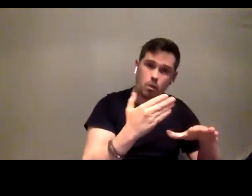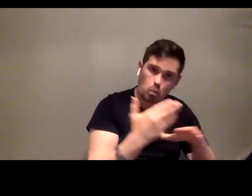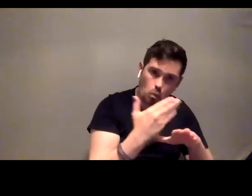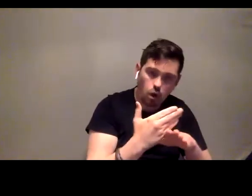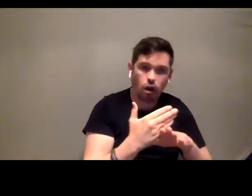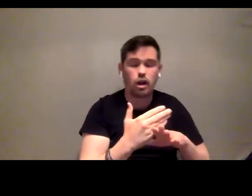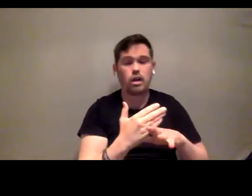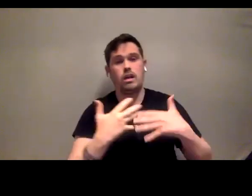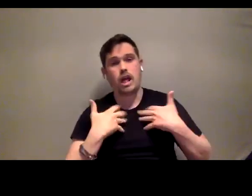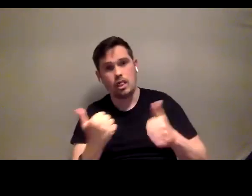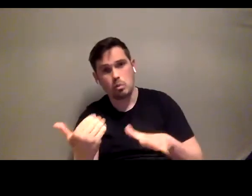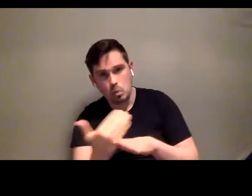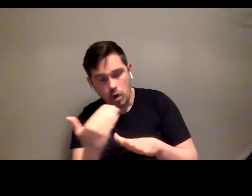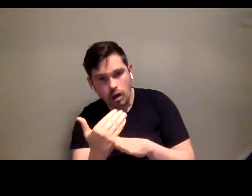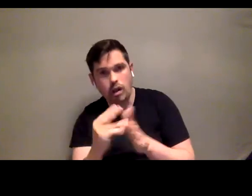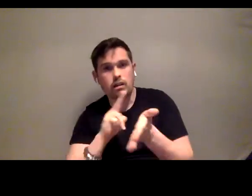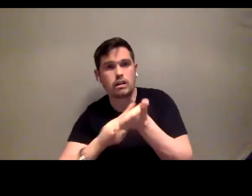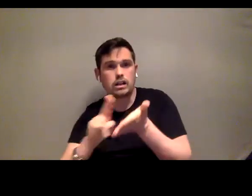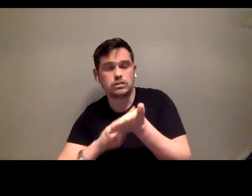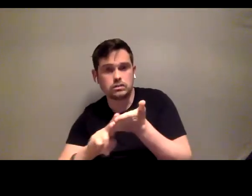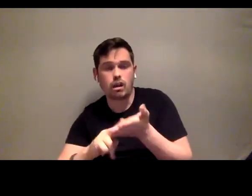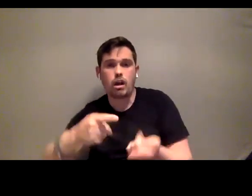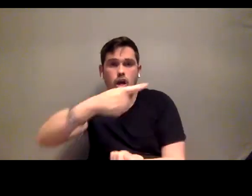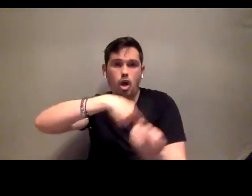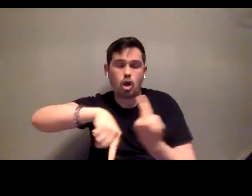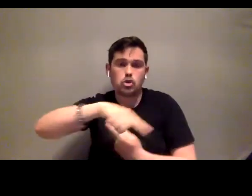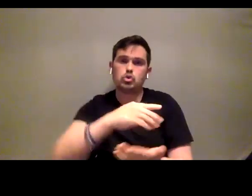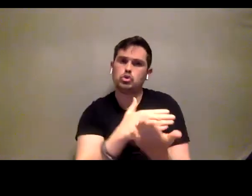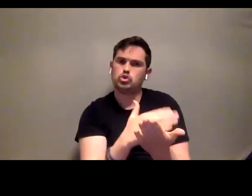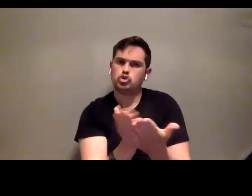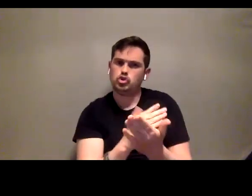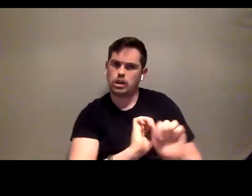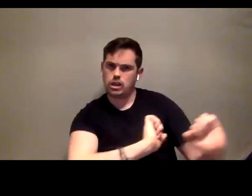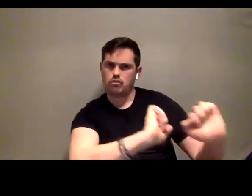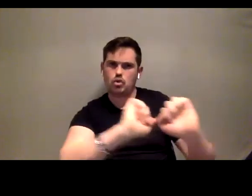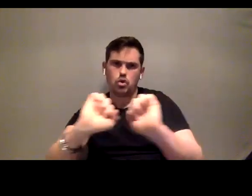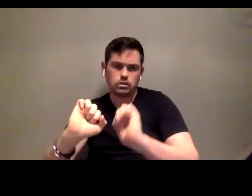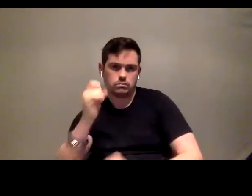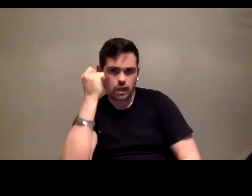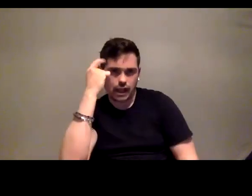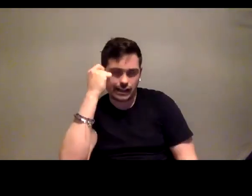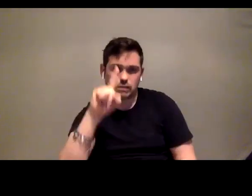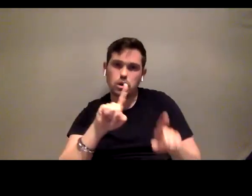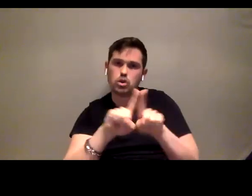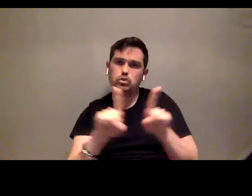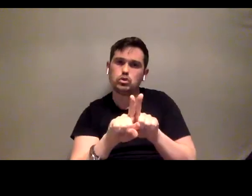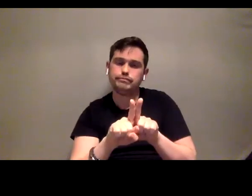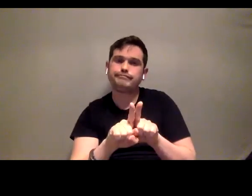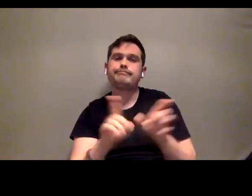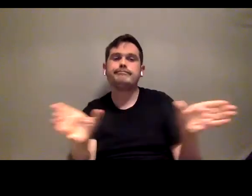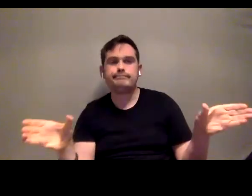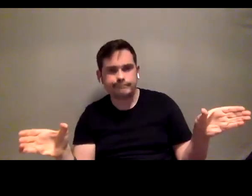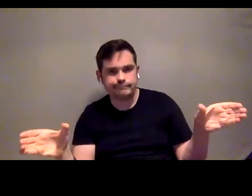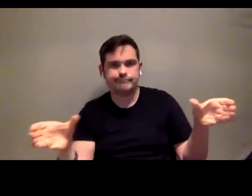workers and climate activists sharing that vision of something fundamentally different, but by the common thread. And I think that common thread will ultimately be